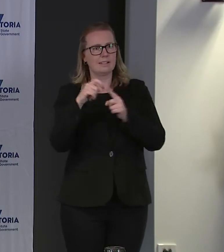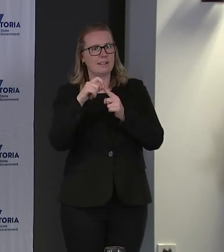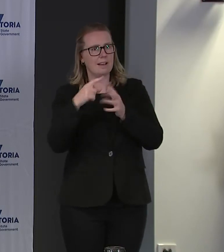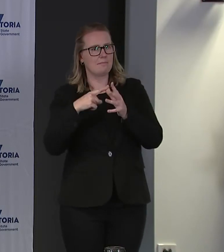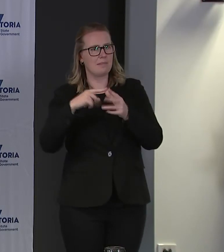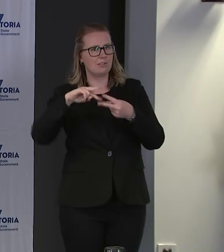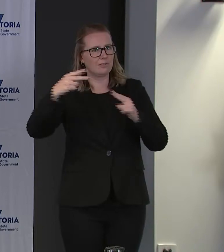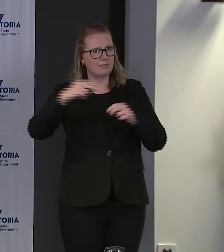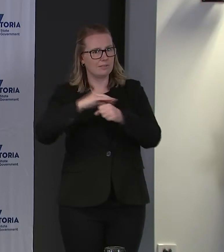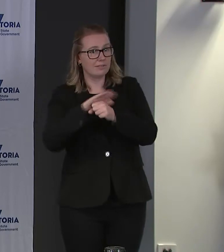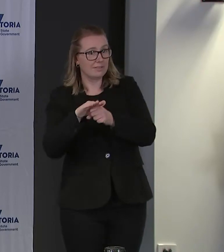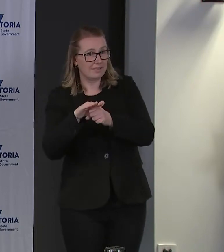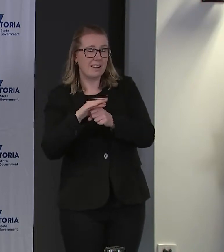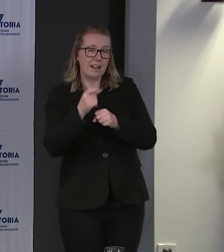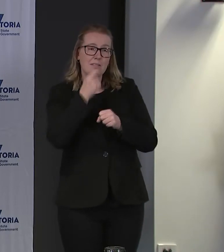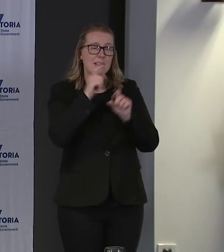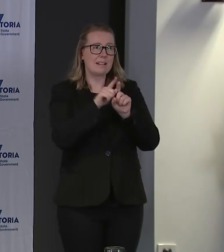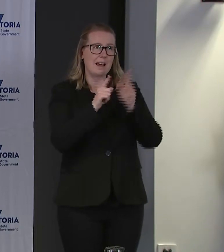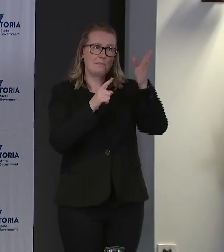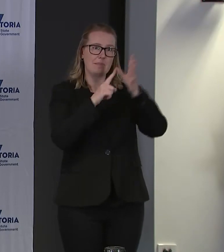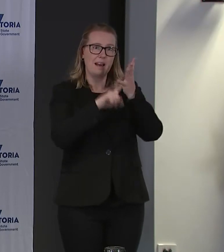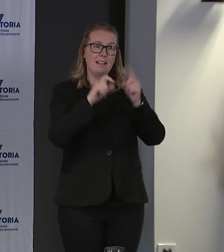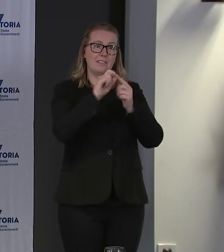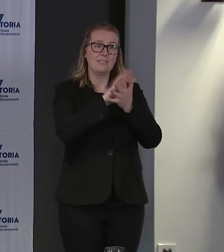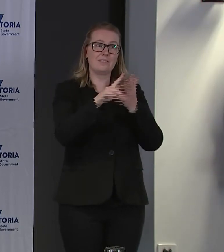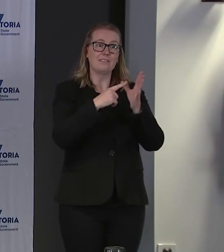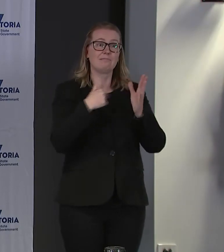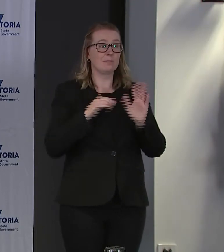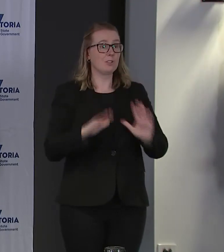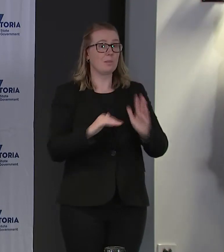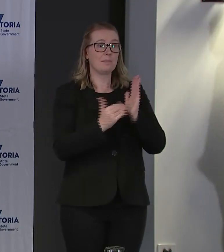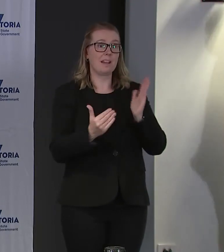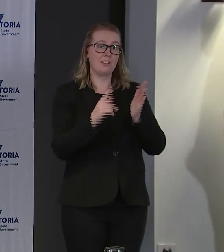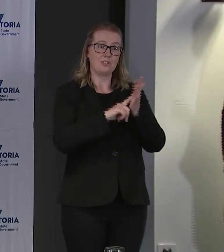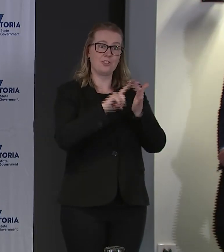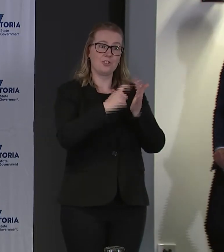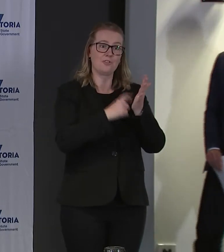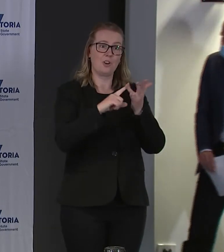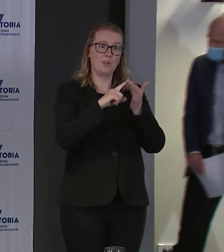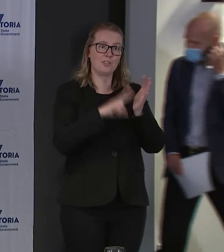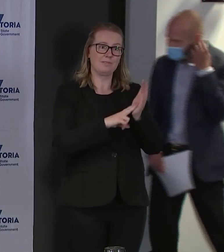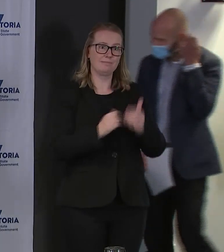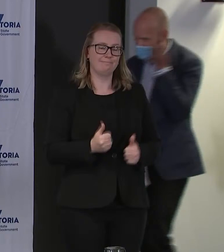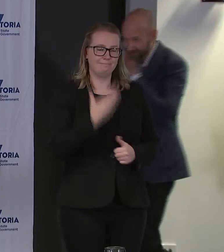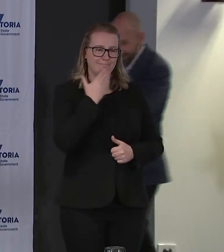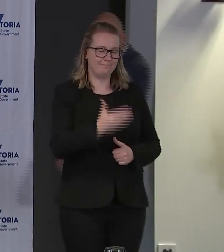with Alpha. And I shall stop there and hand over to Jerome. Thank you.